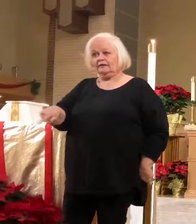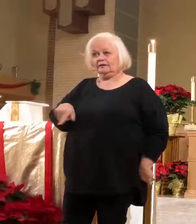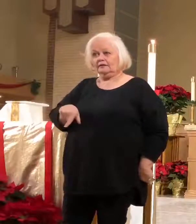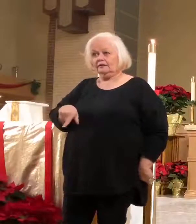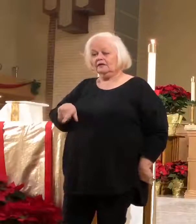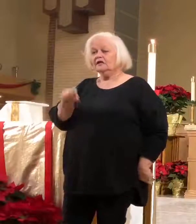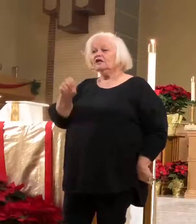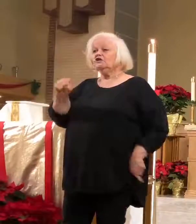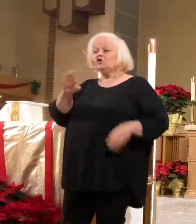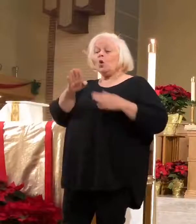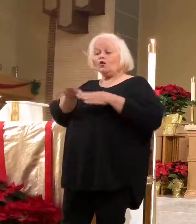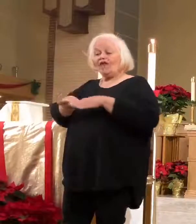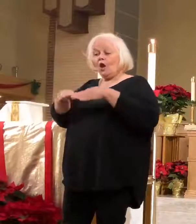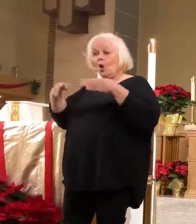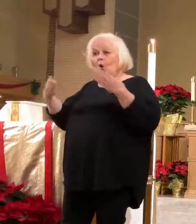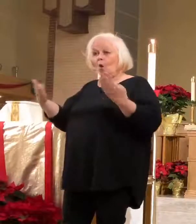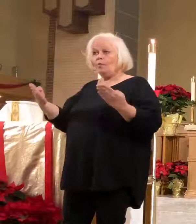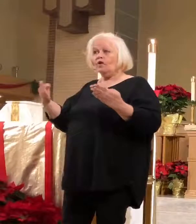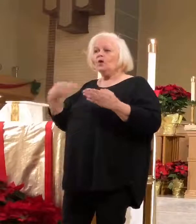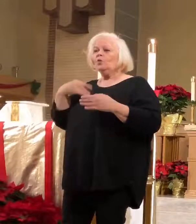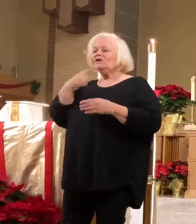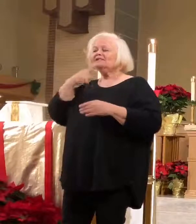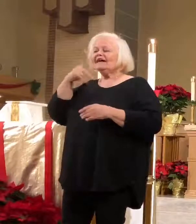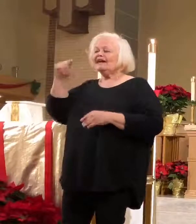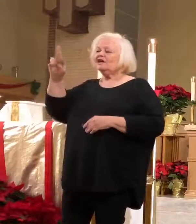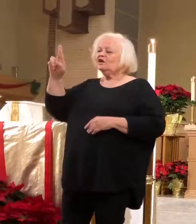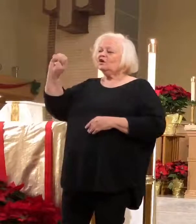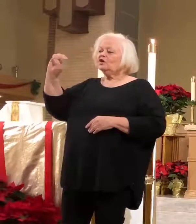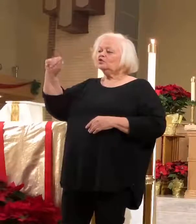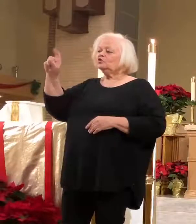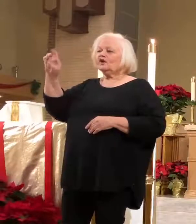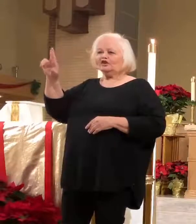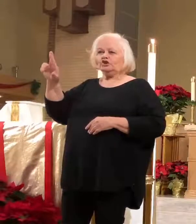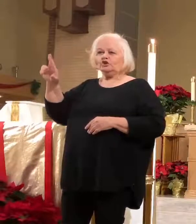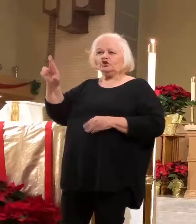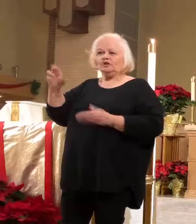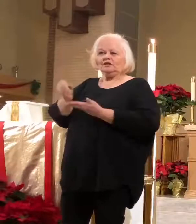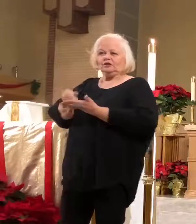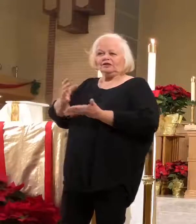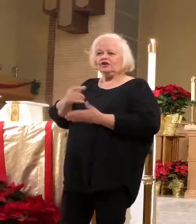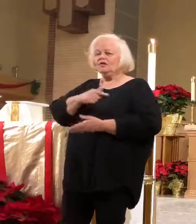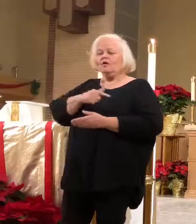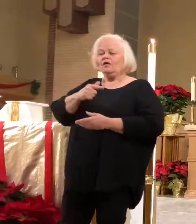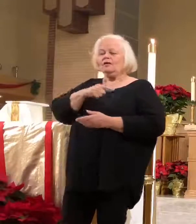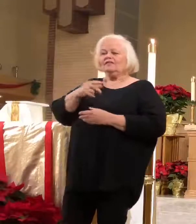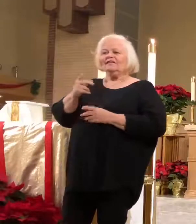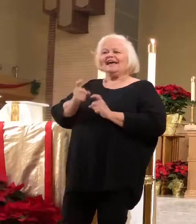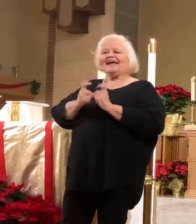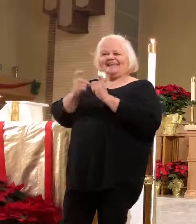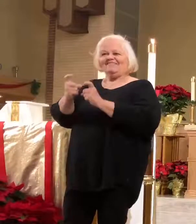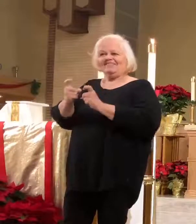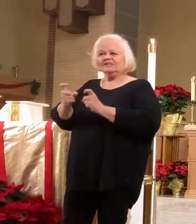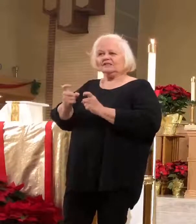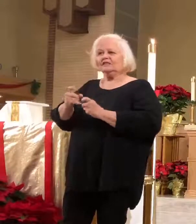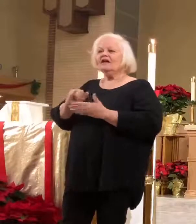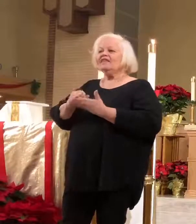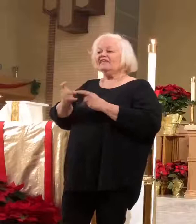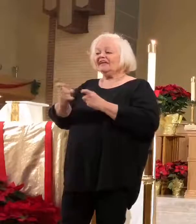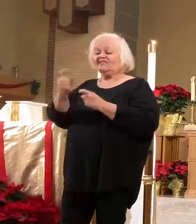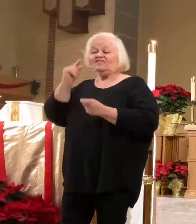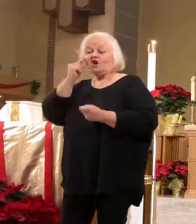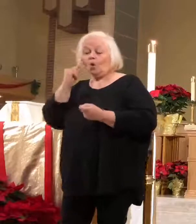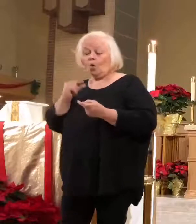And so they open their, we use the word treasures in English, they open their gifts. And then I said those gifts of